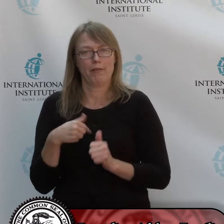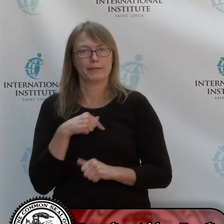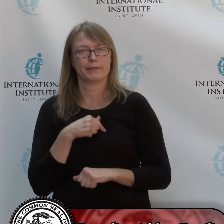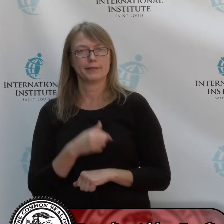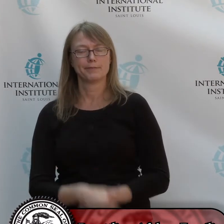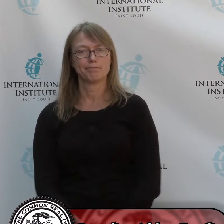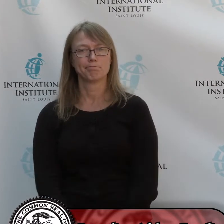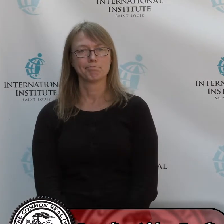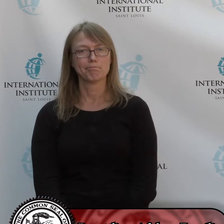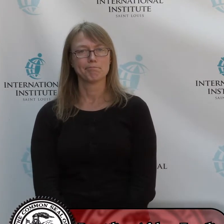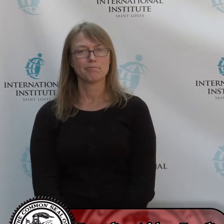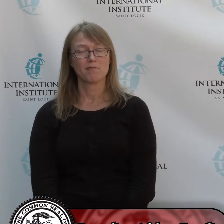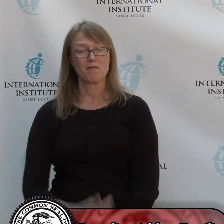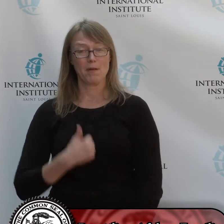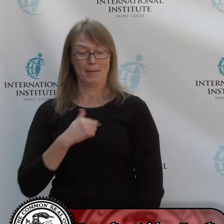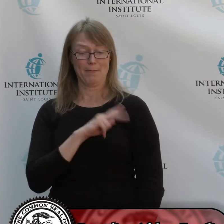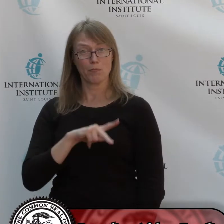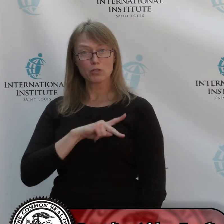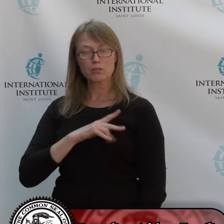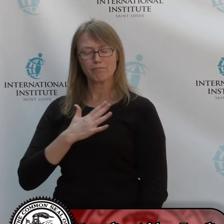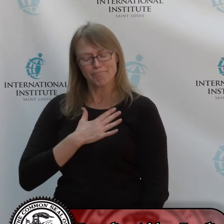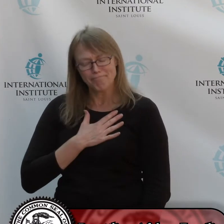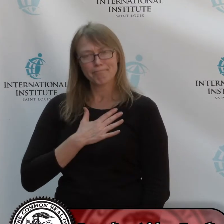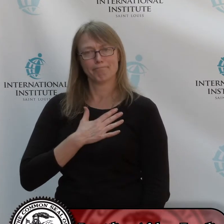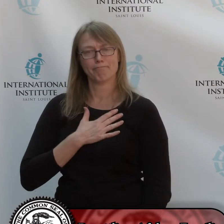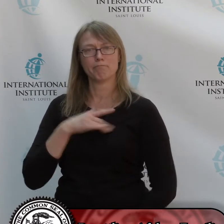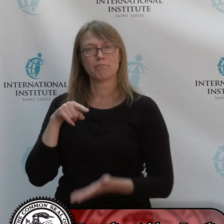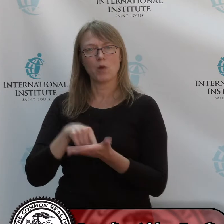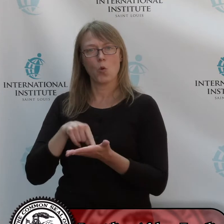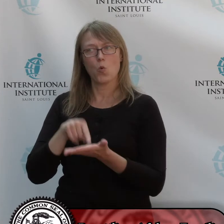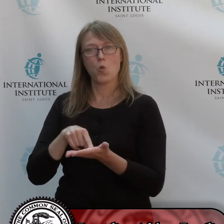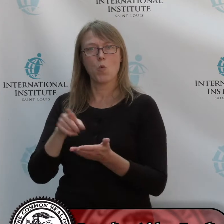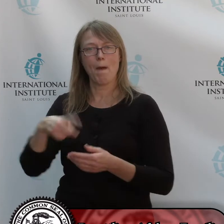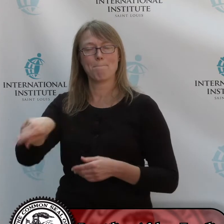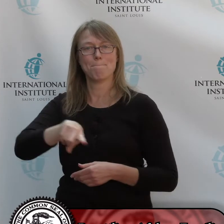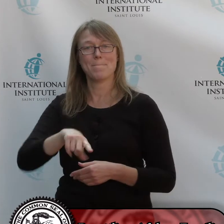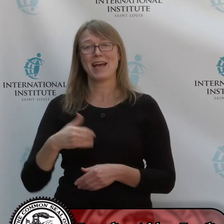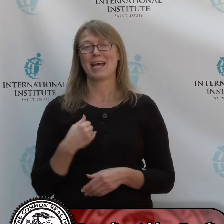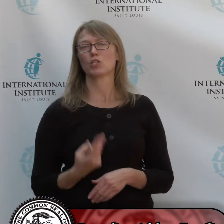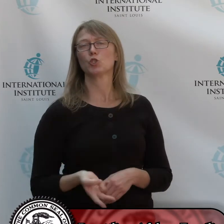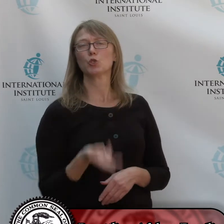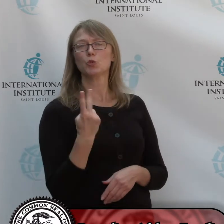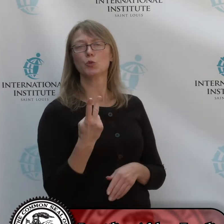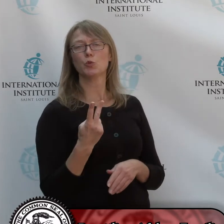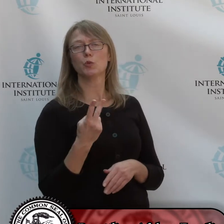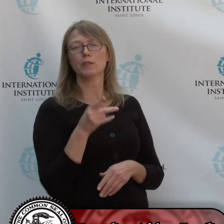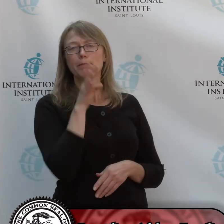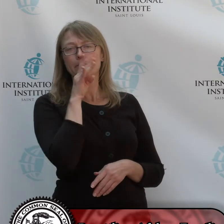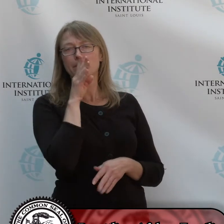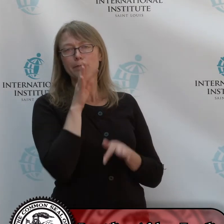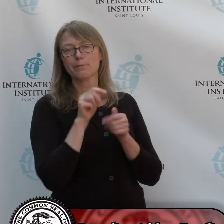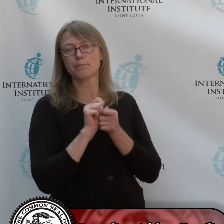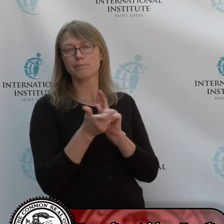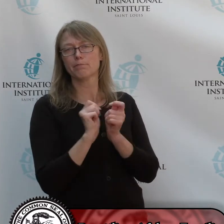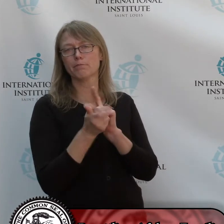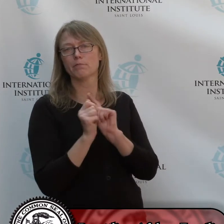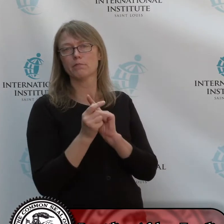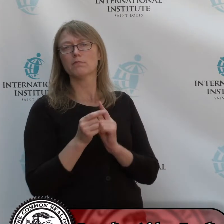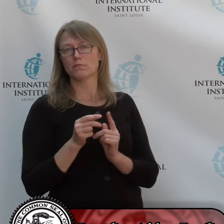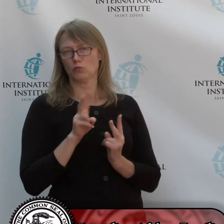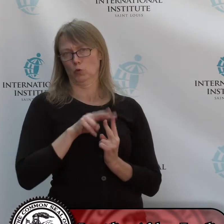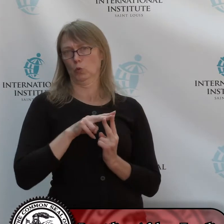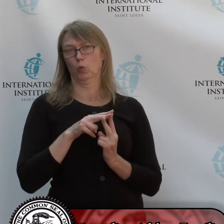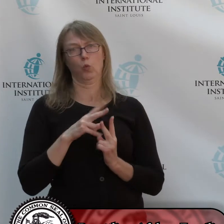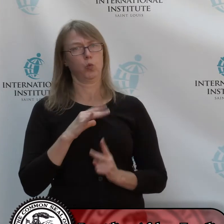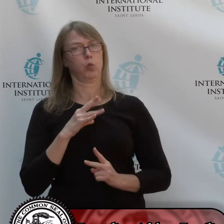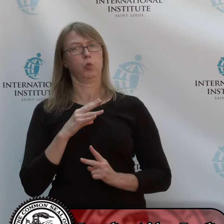And I personally owe these folks a debt. I had 2 interpreters who I worked with in Afghanistan, and they were some of the